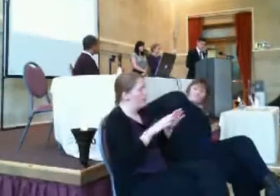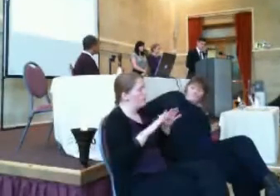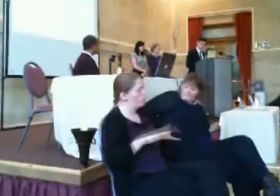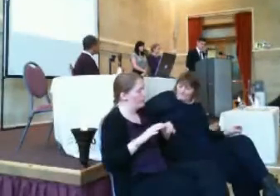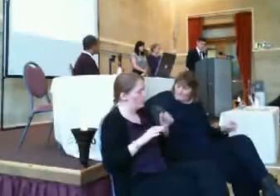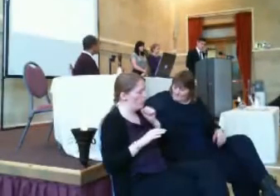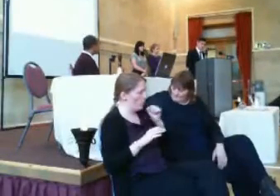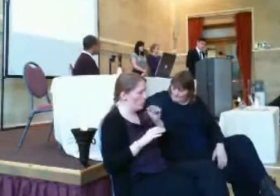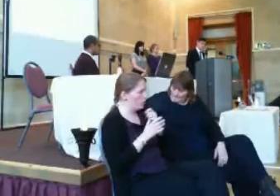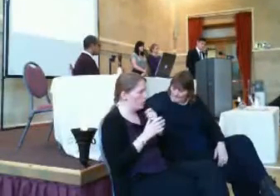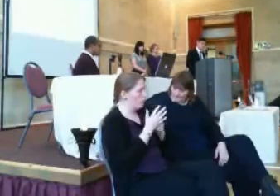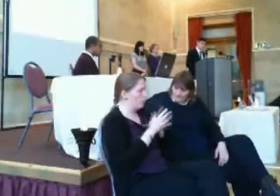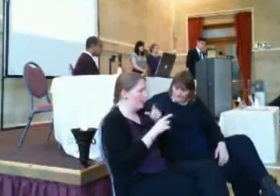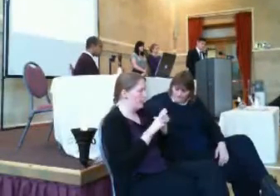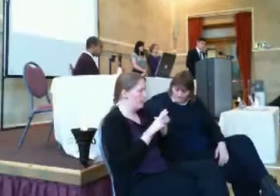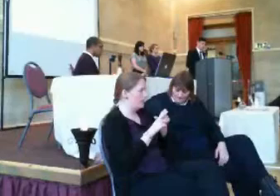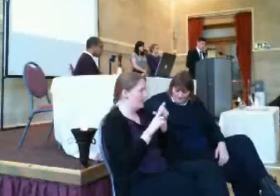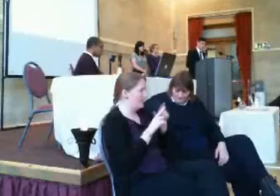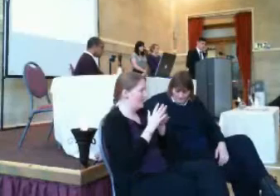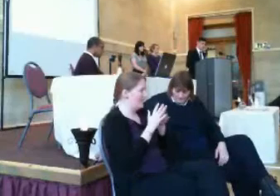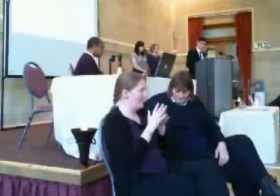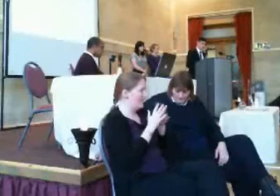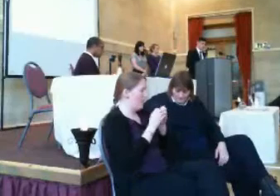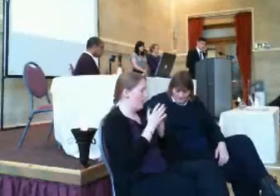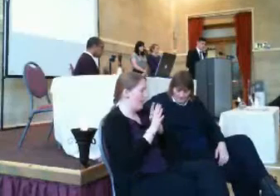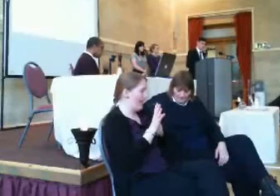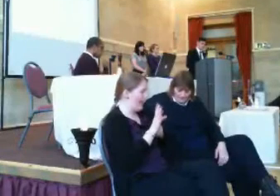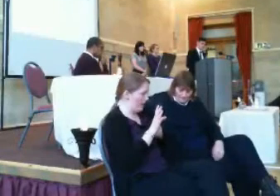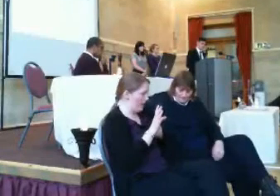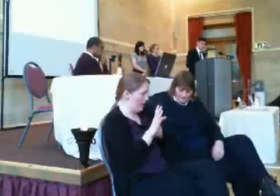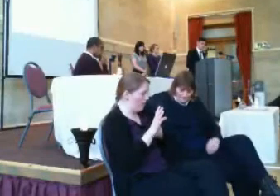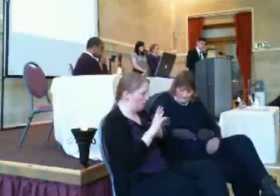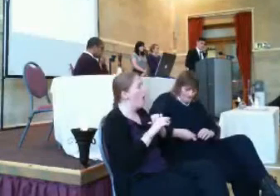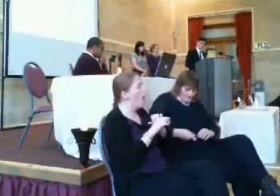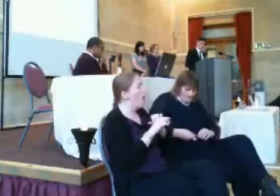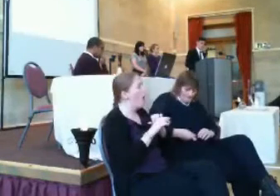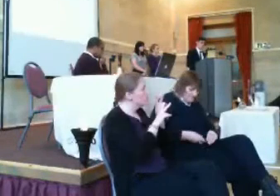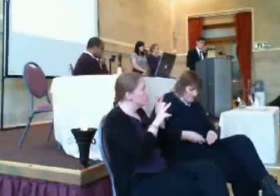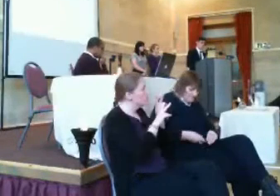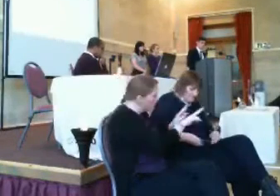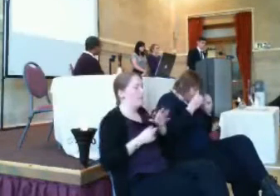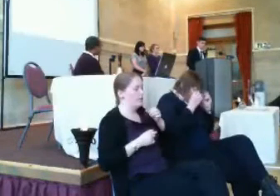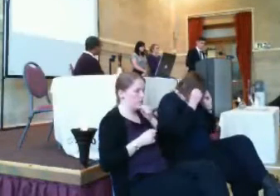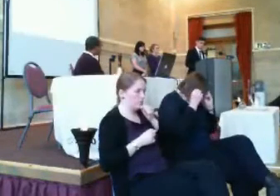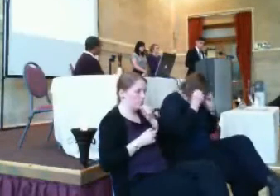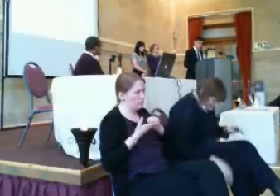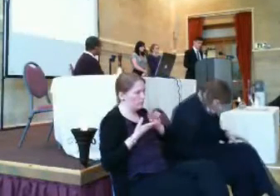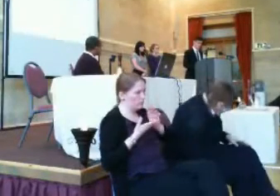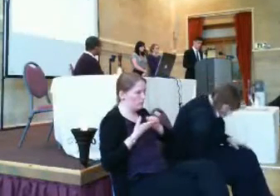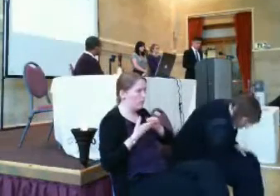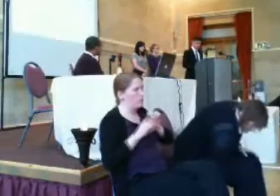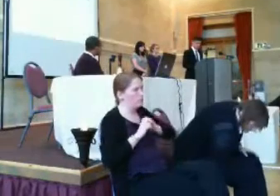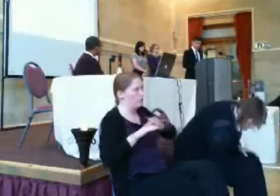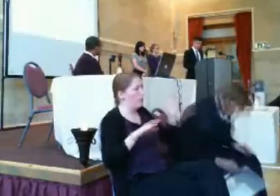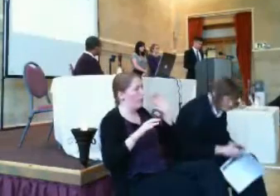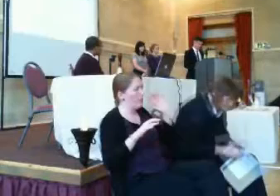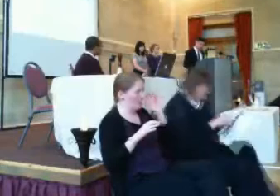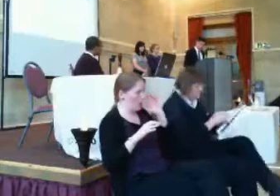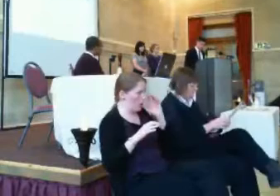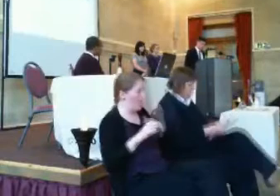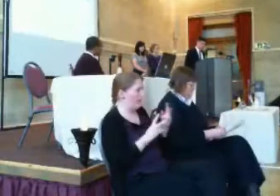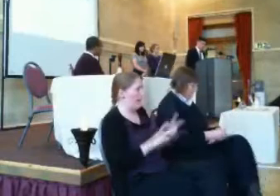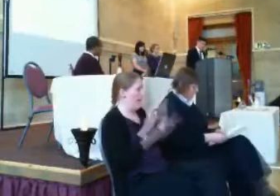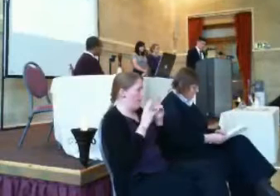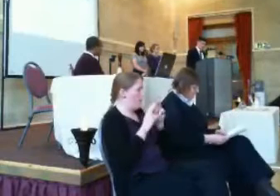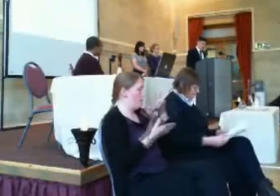1945, and his reaction on seeing the horror of the camp was recorded for radio. The following is an excerpt from his report.